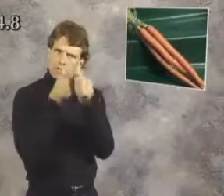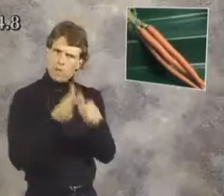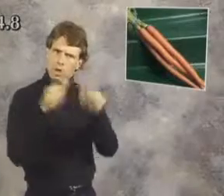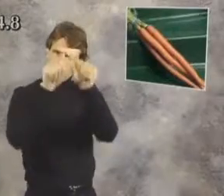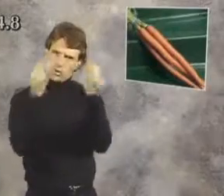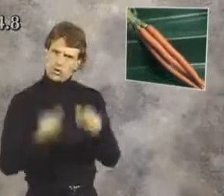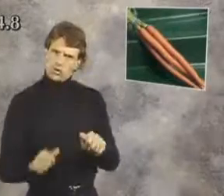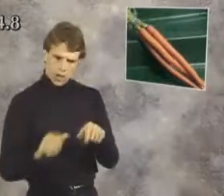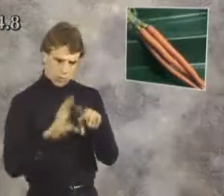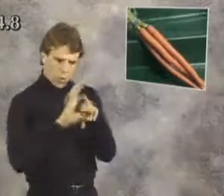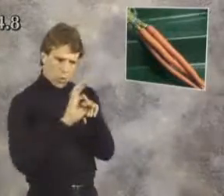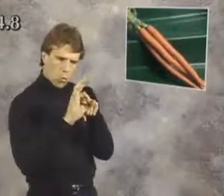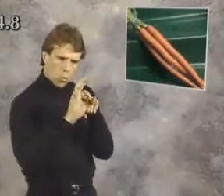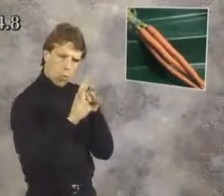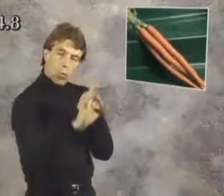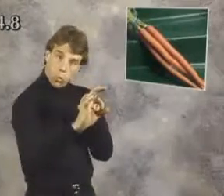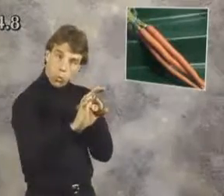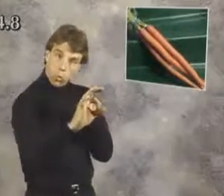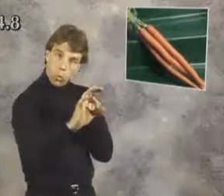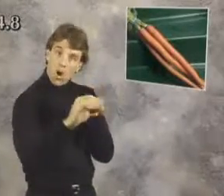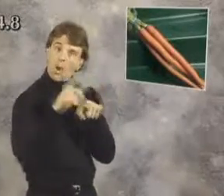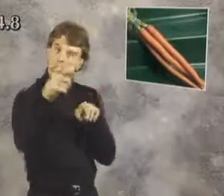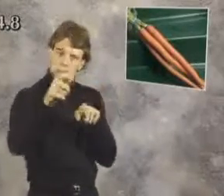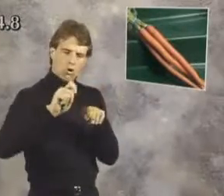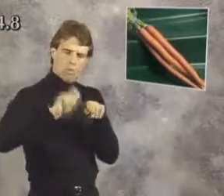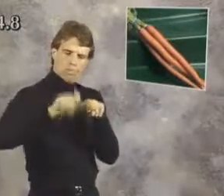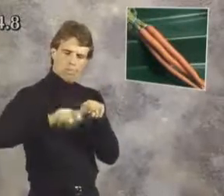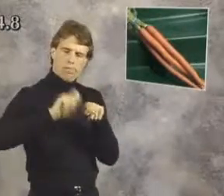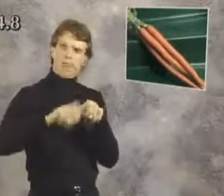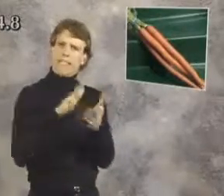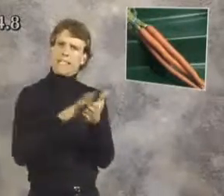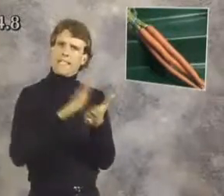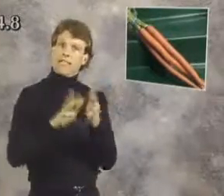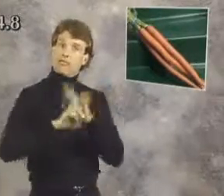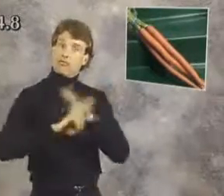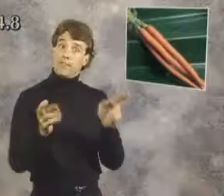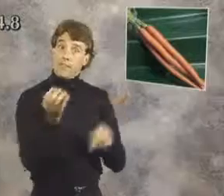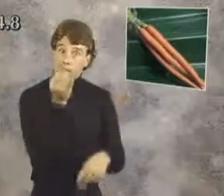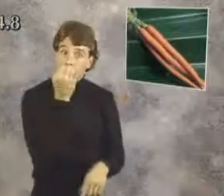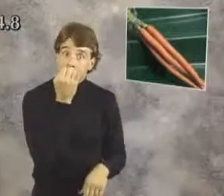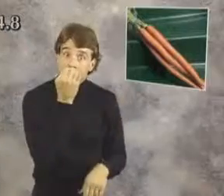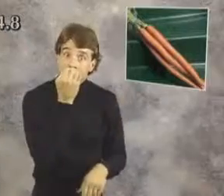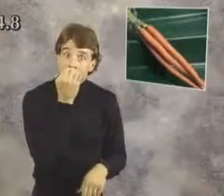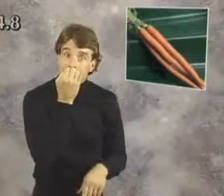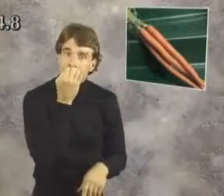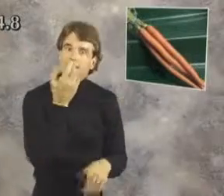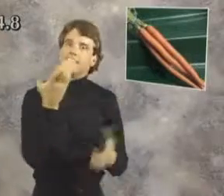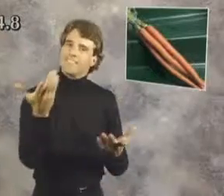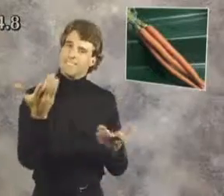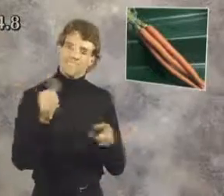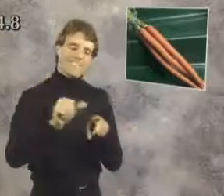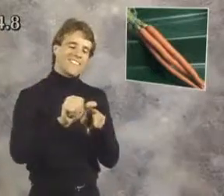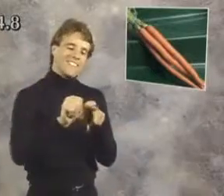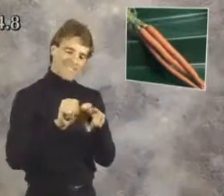My index finger shows the shape of the carrot. The action of my right hand represents peeling and preparing the